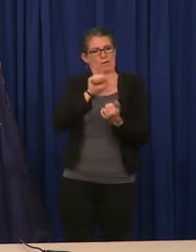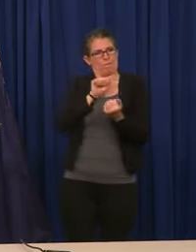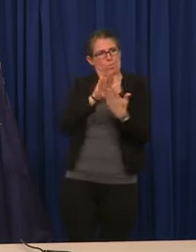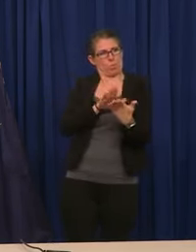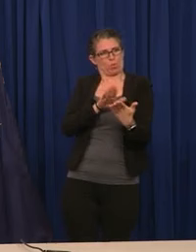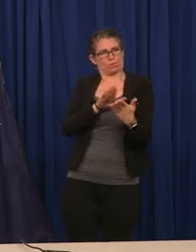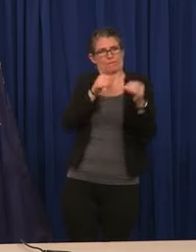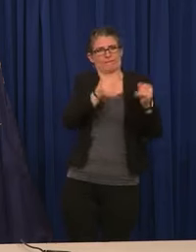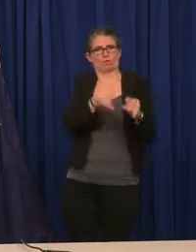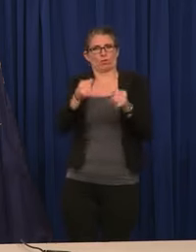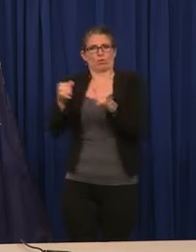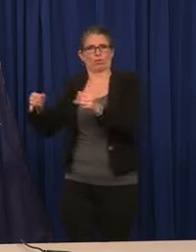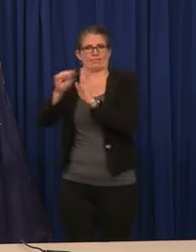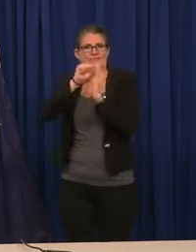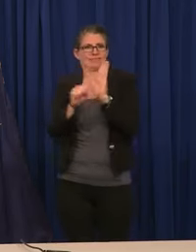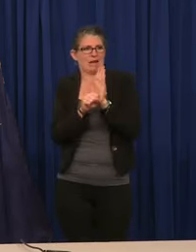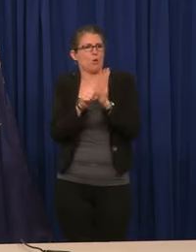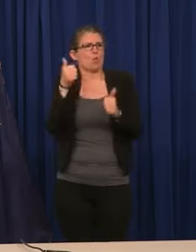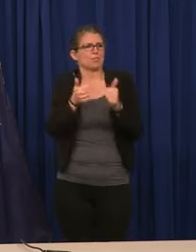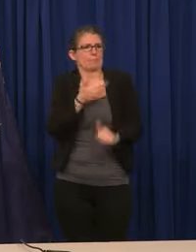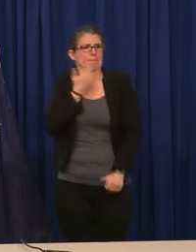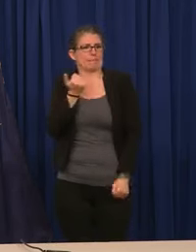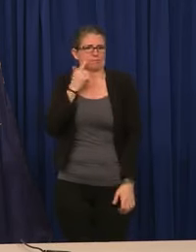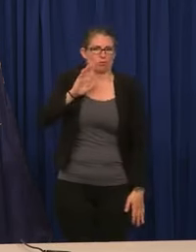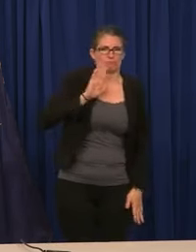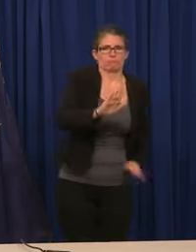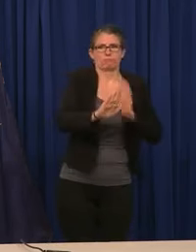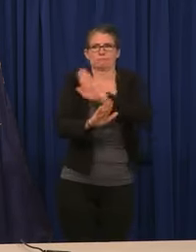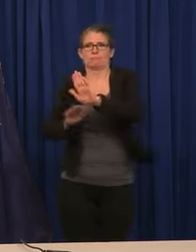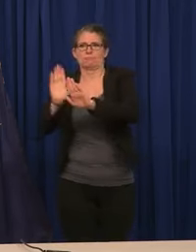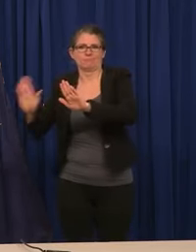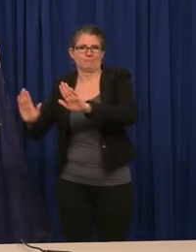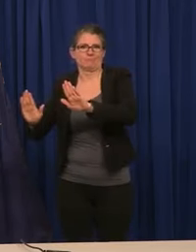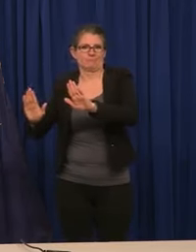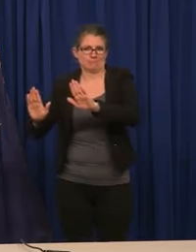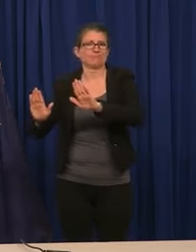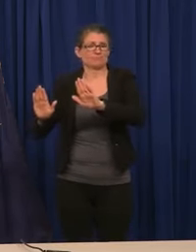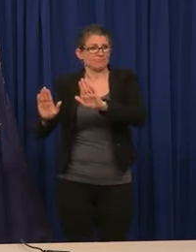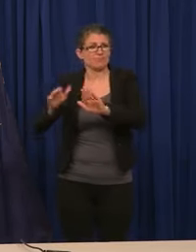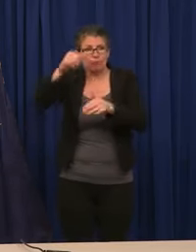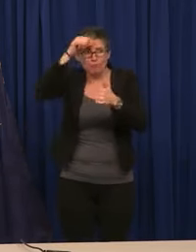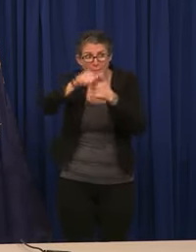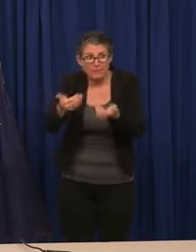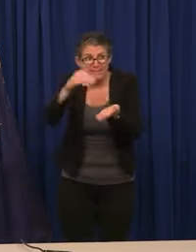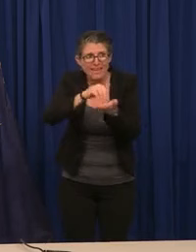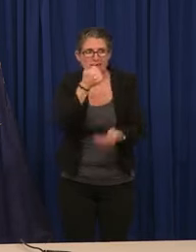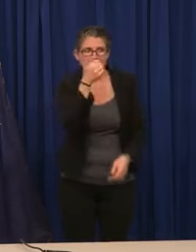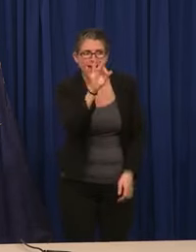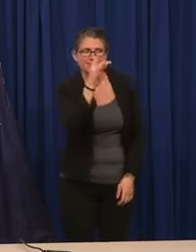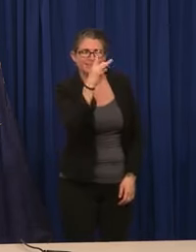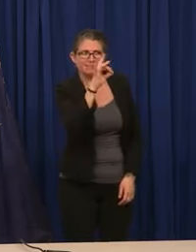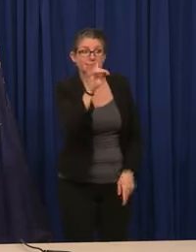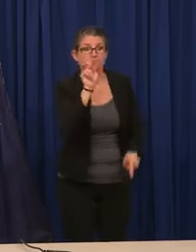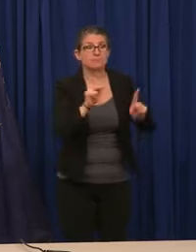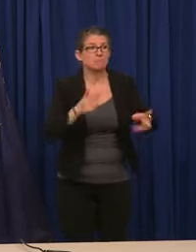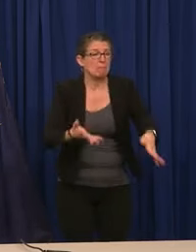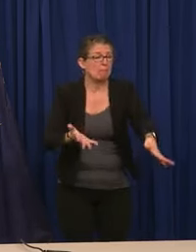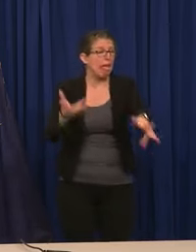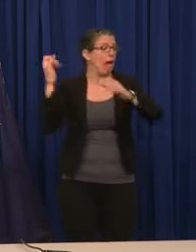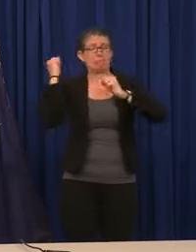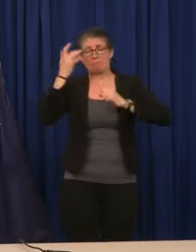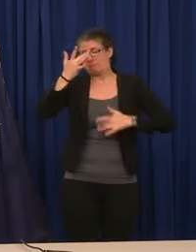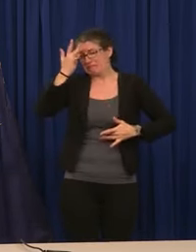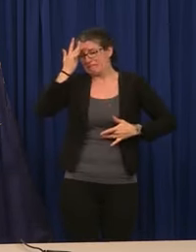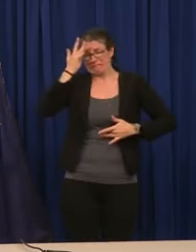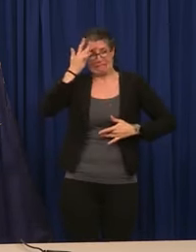generally known since the 1918 outbreak what the approach would be. What we're seeing now is a more concerted